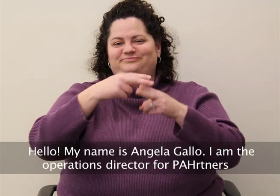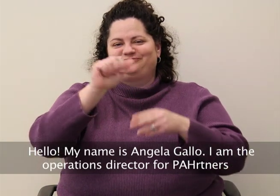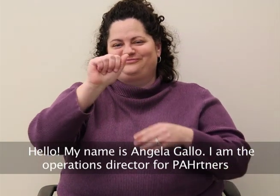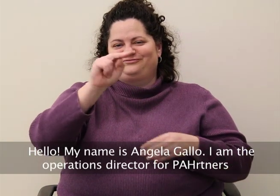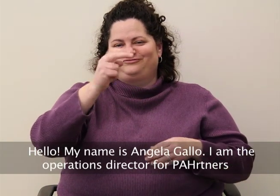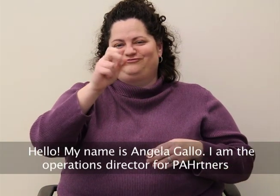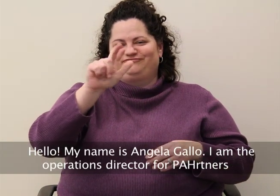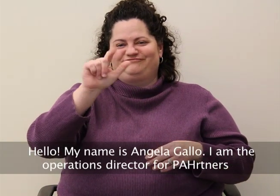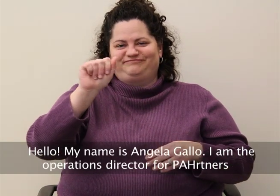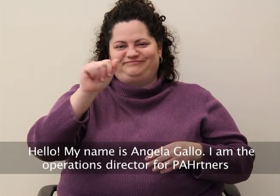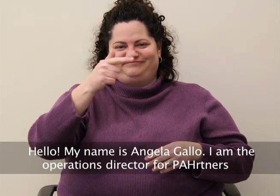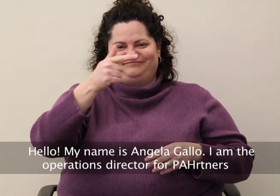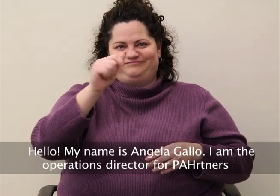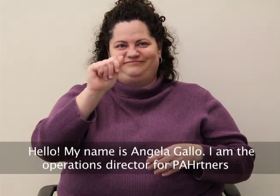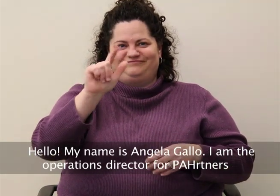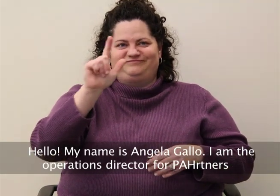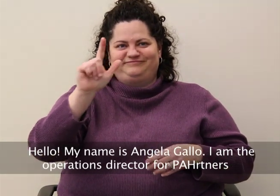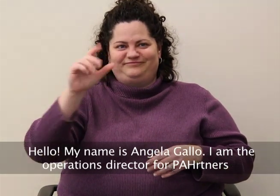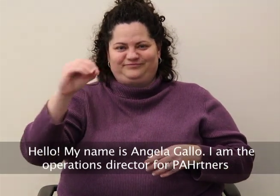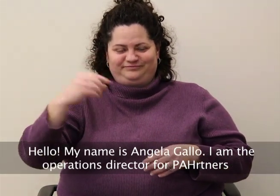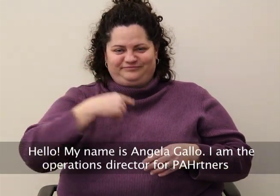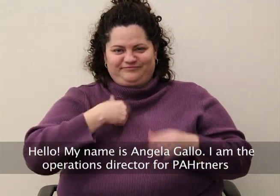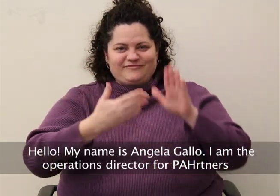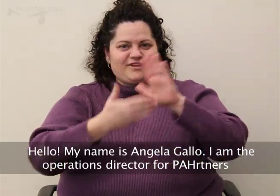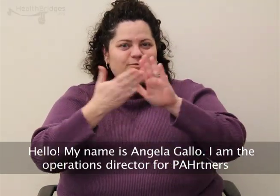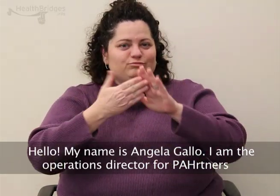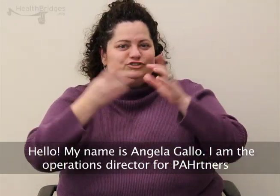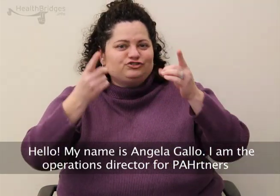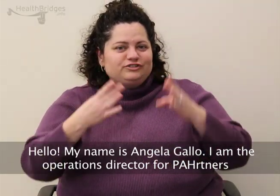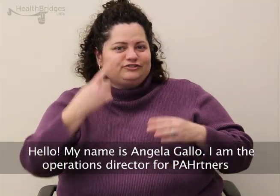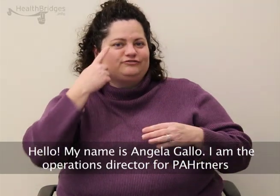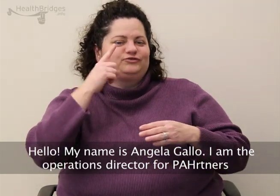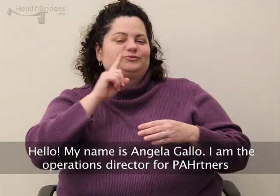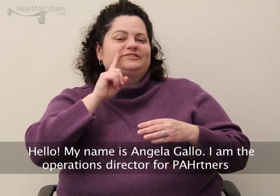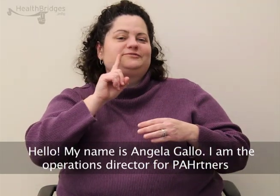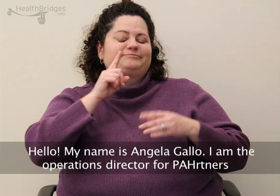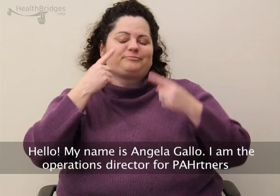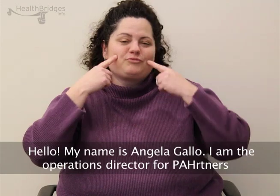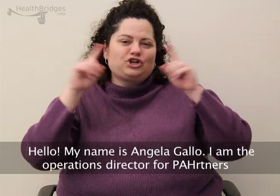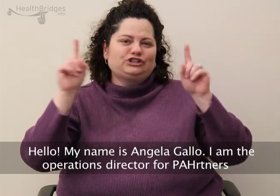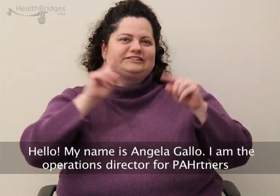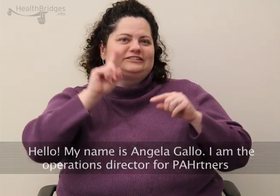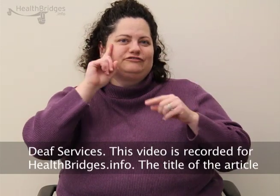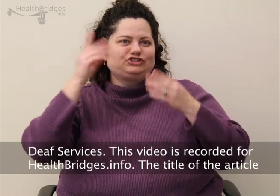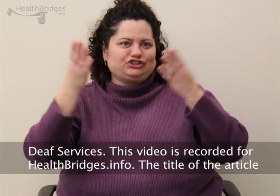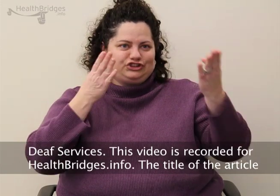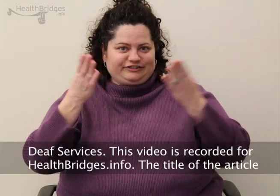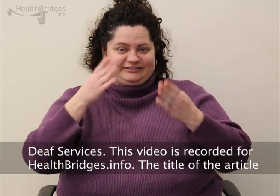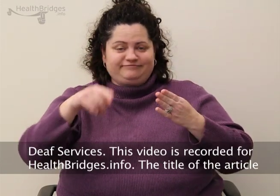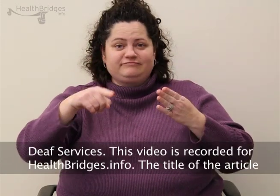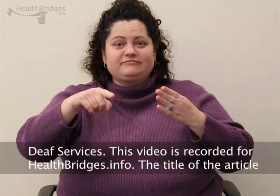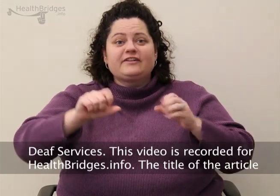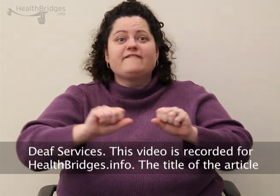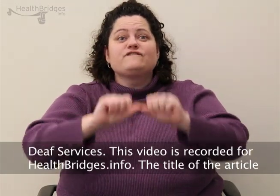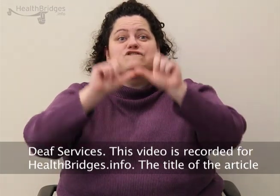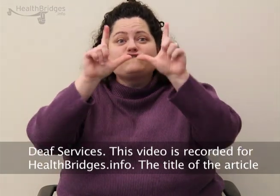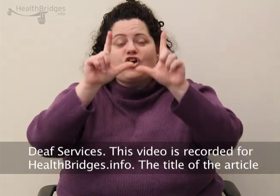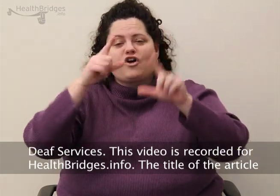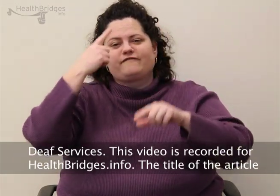Hello, my name is Angela Gallo. I'm the Operations Director for Partners Deaf Services.